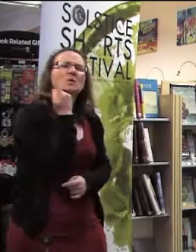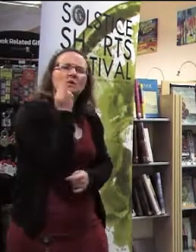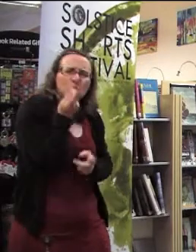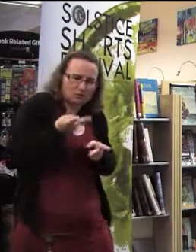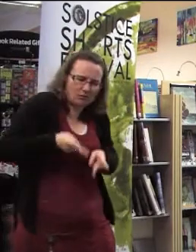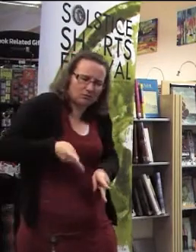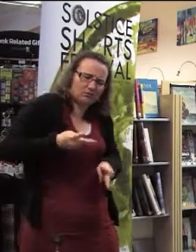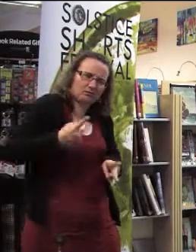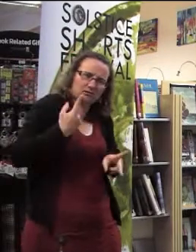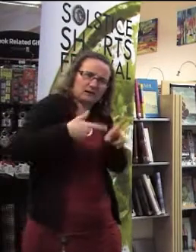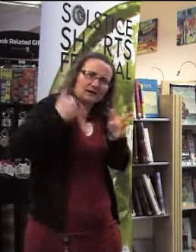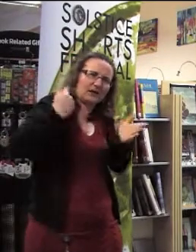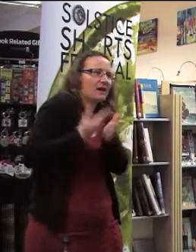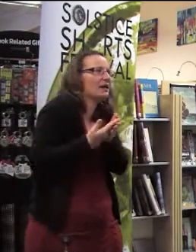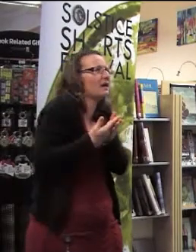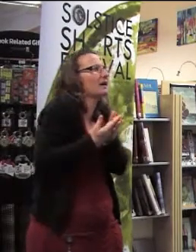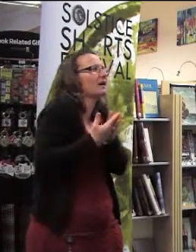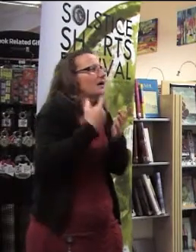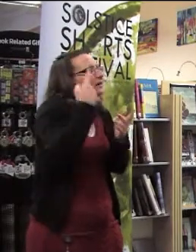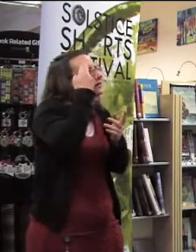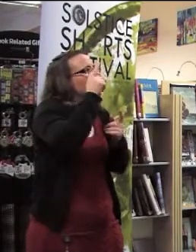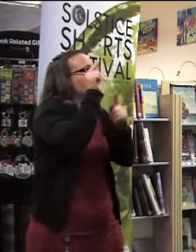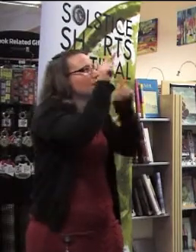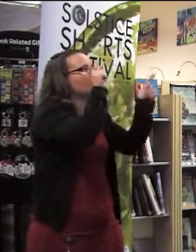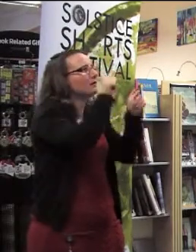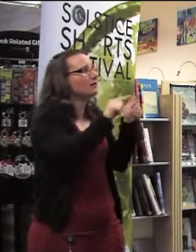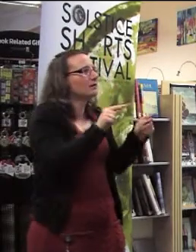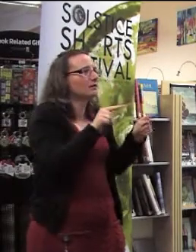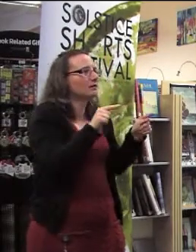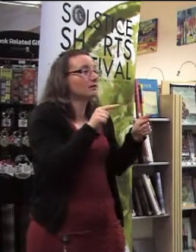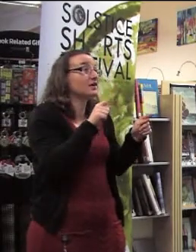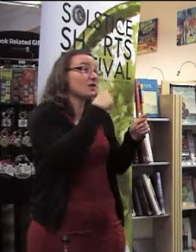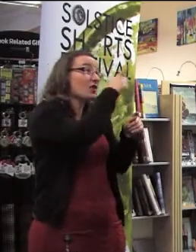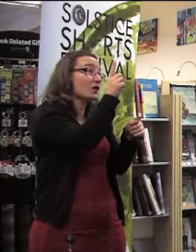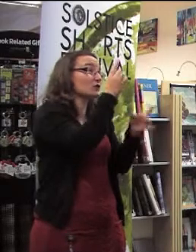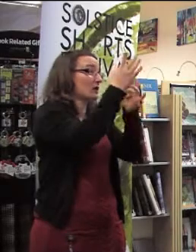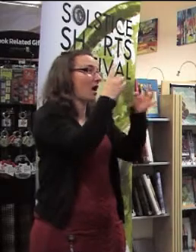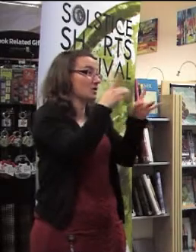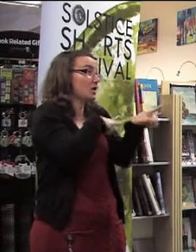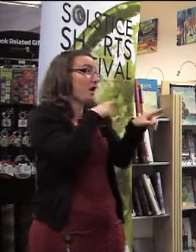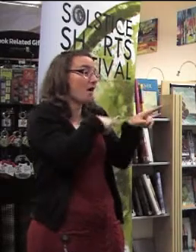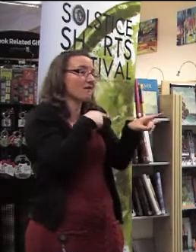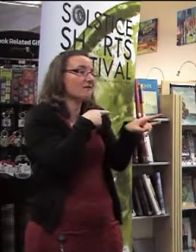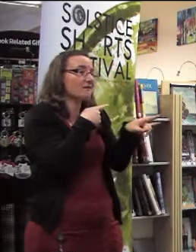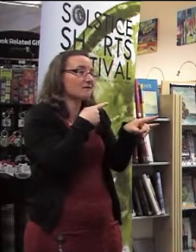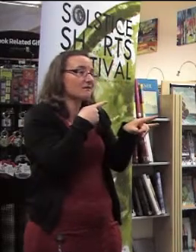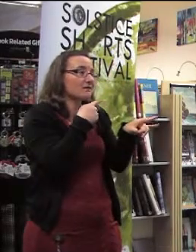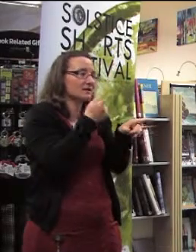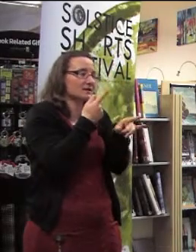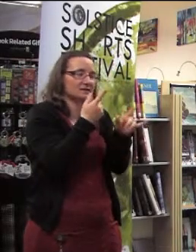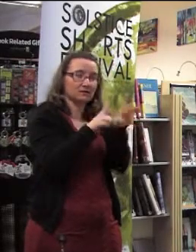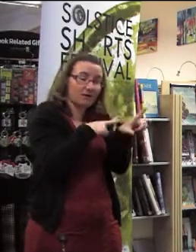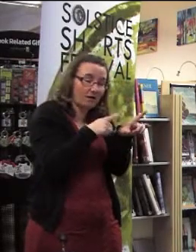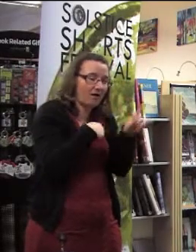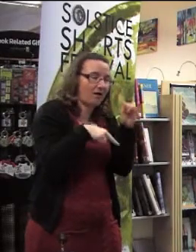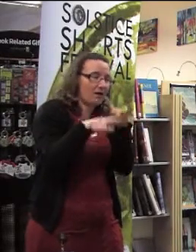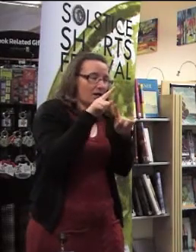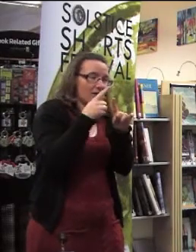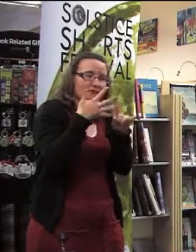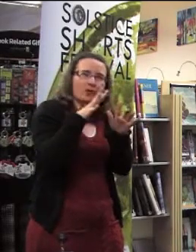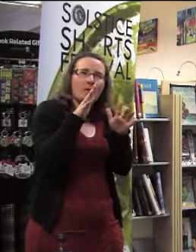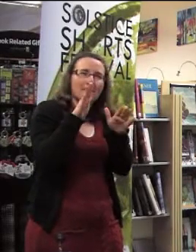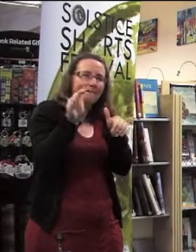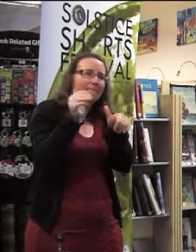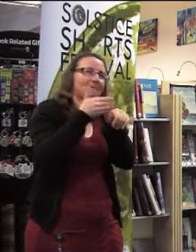they last set. The Pleiades are young in star years, so young they dwell in the dust and gas of the nebula they were born